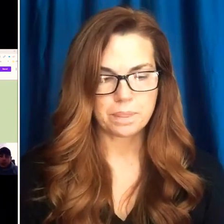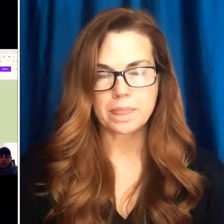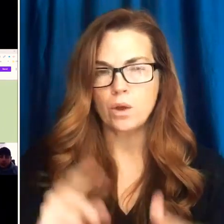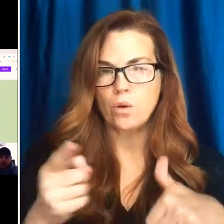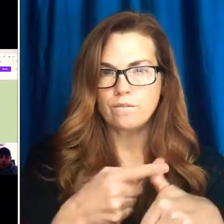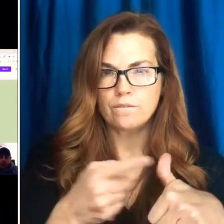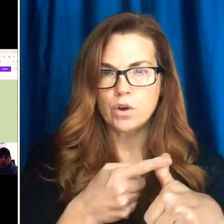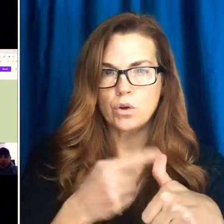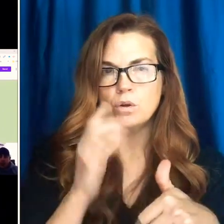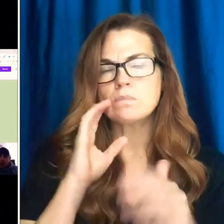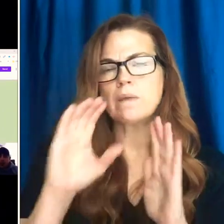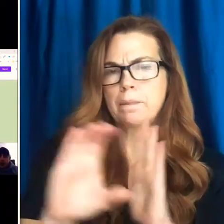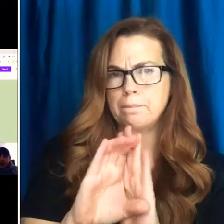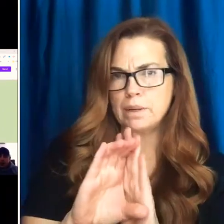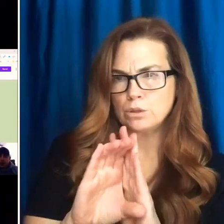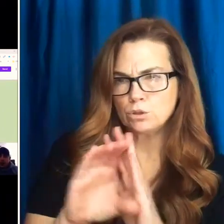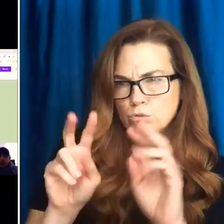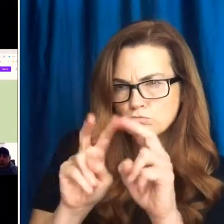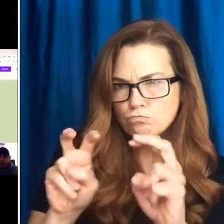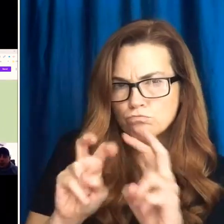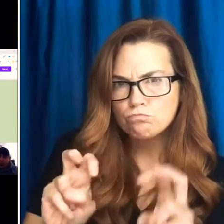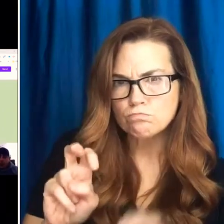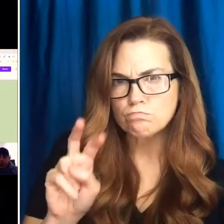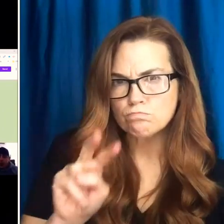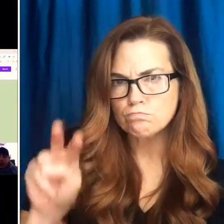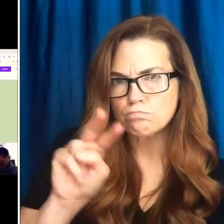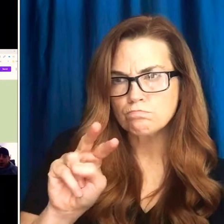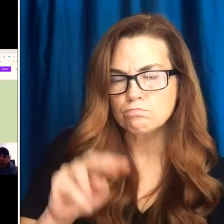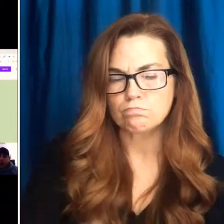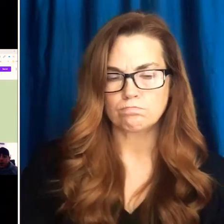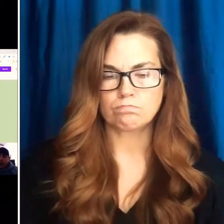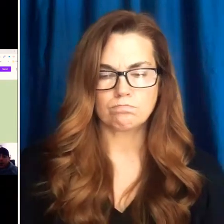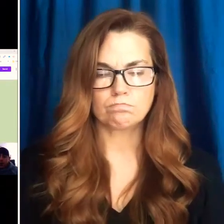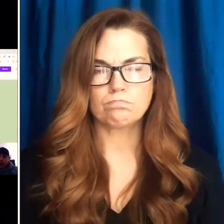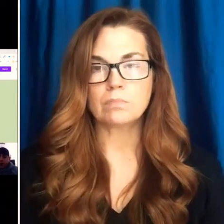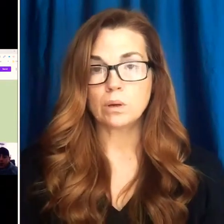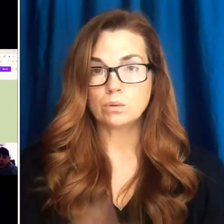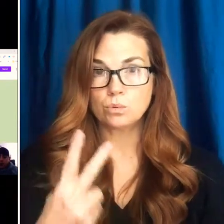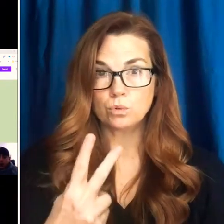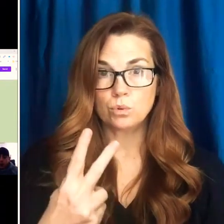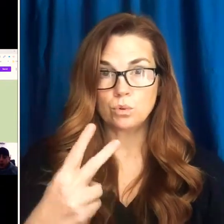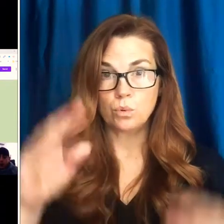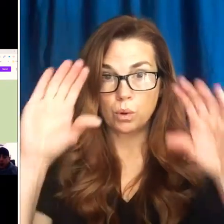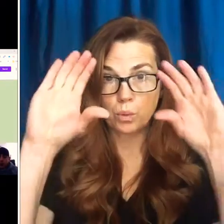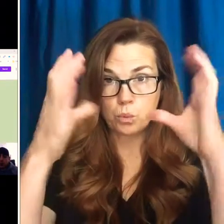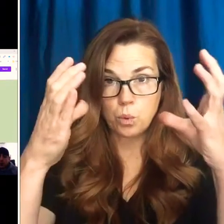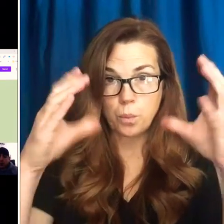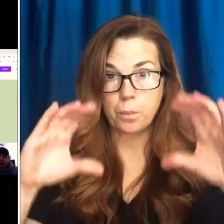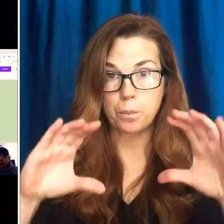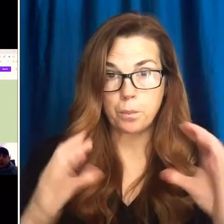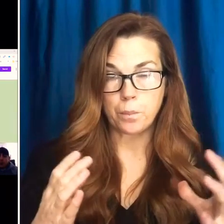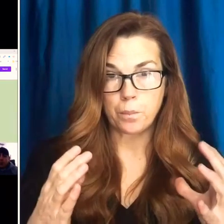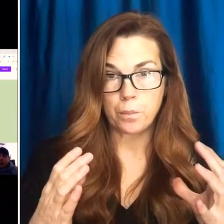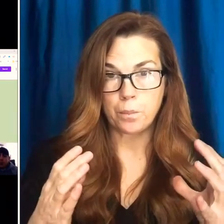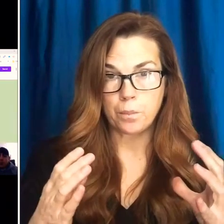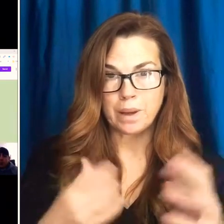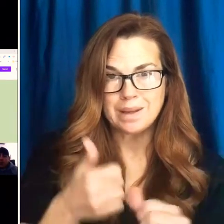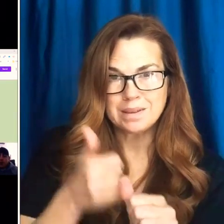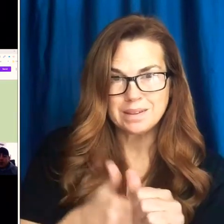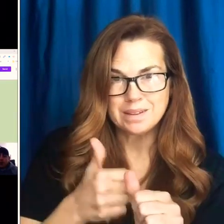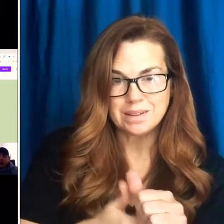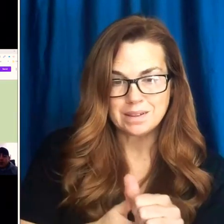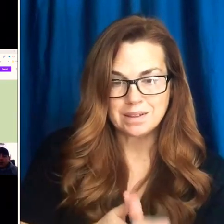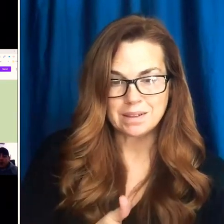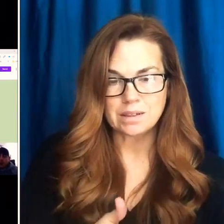this picture. I see I have 2 groups, and then I have how many dots in each group? 1, 2, 3, 4,